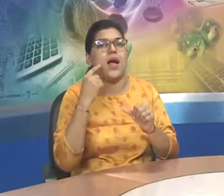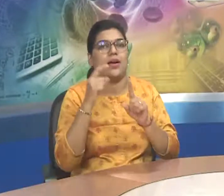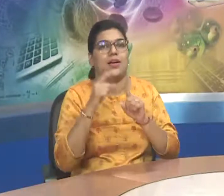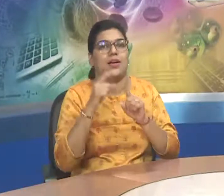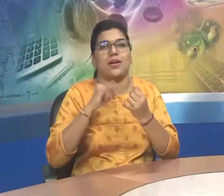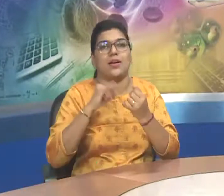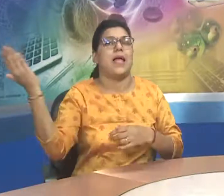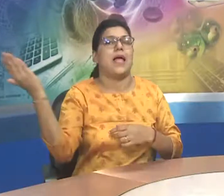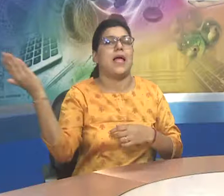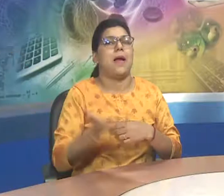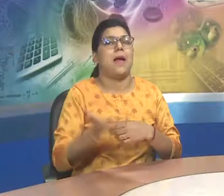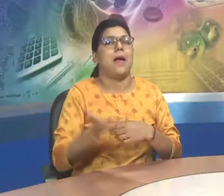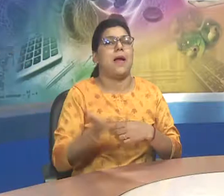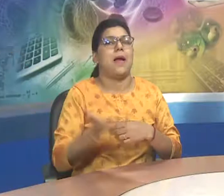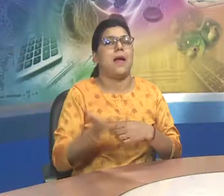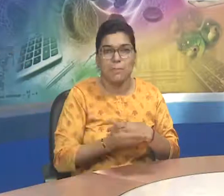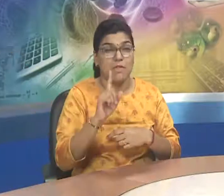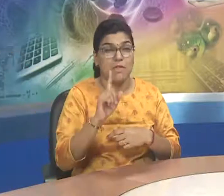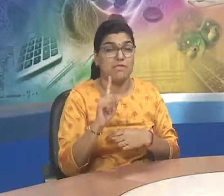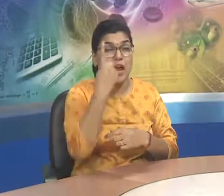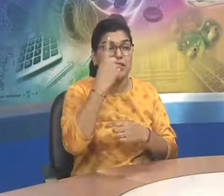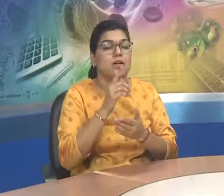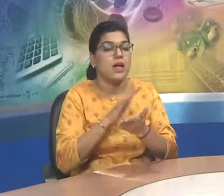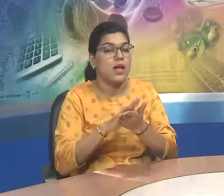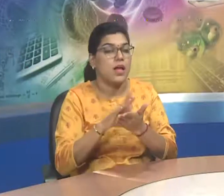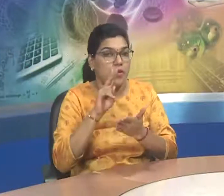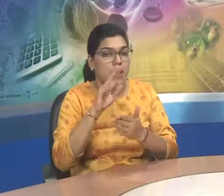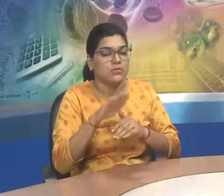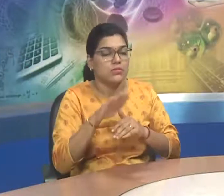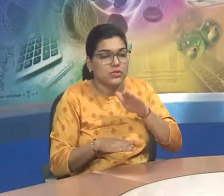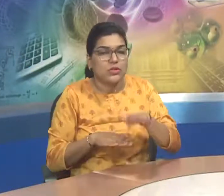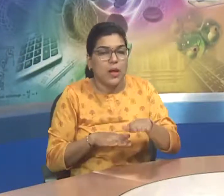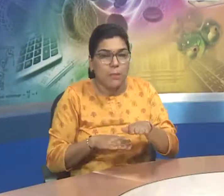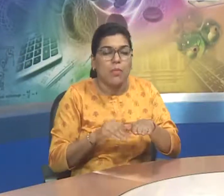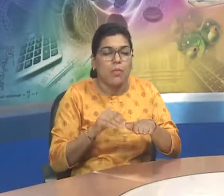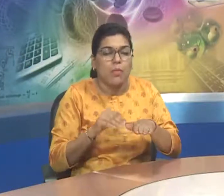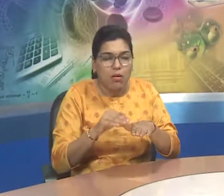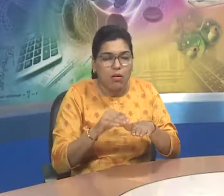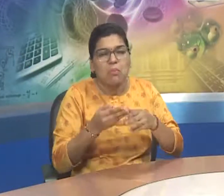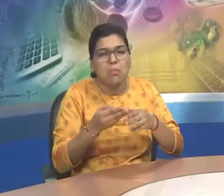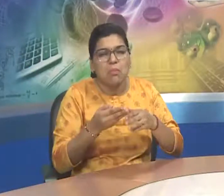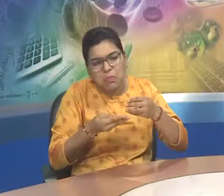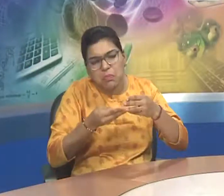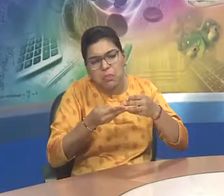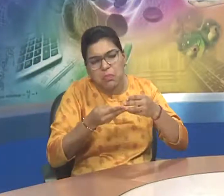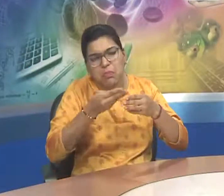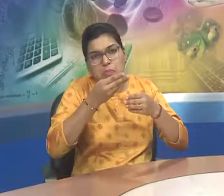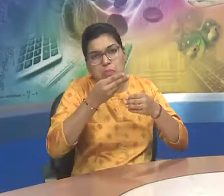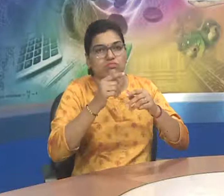you found AIDS also have diagnosed you.